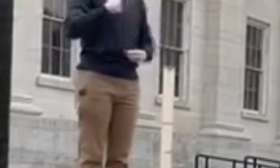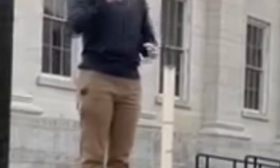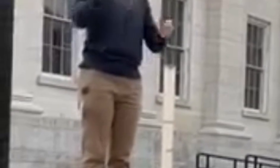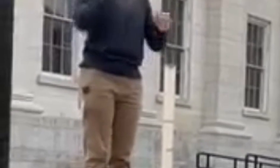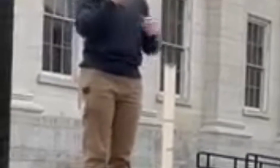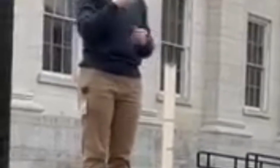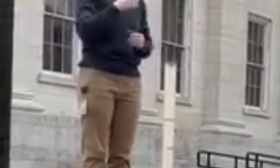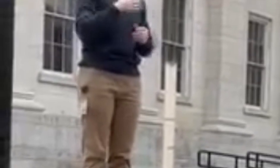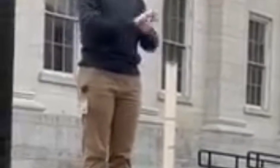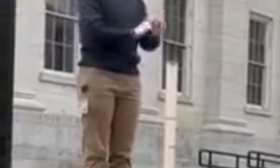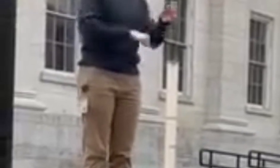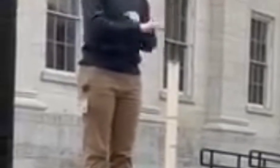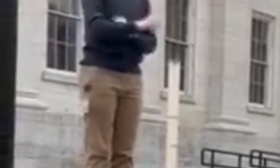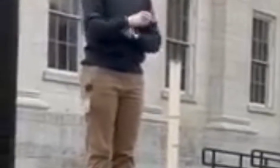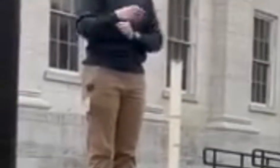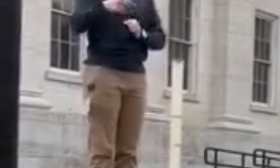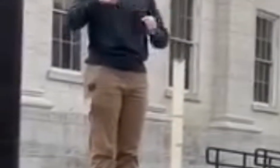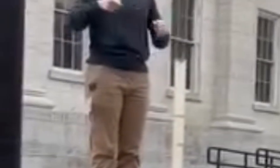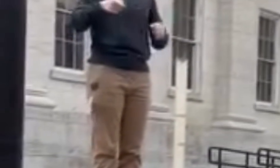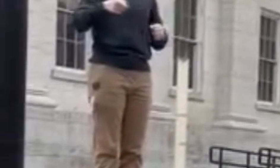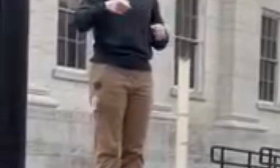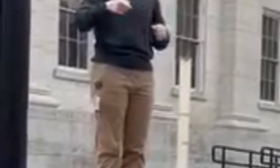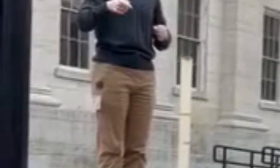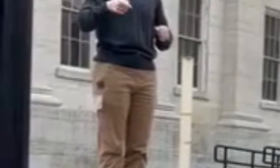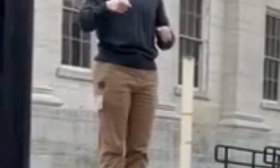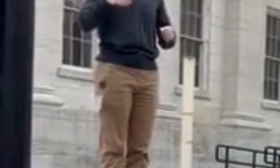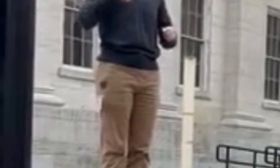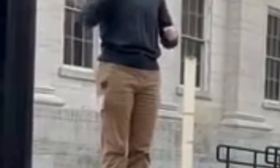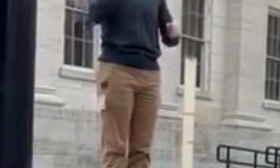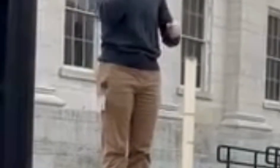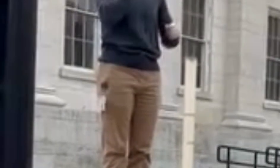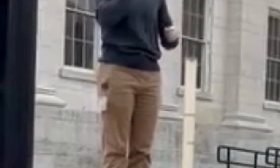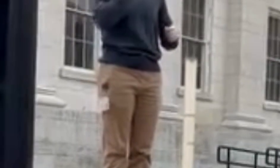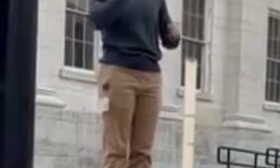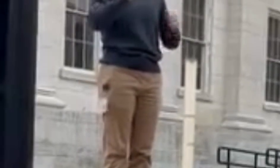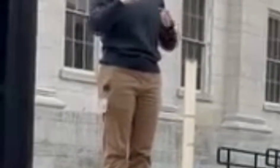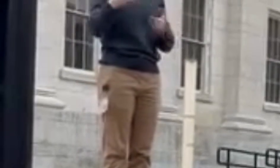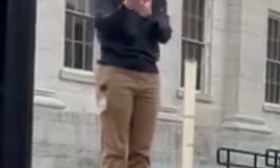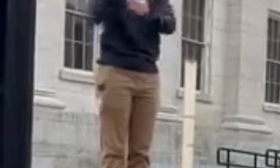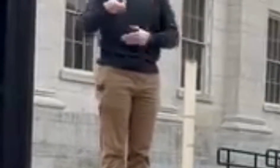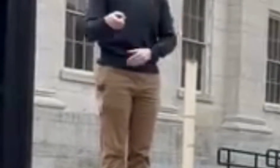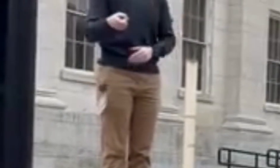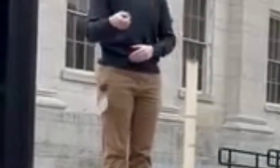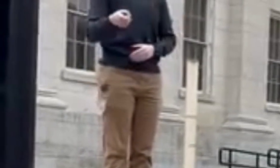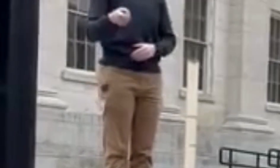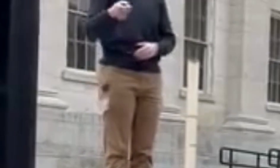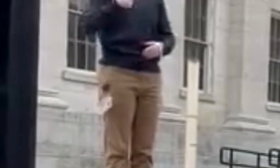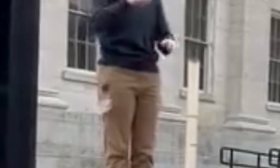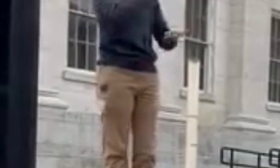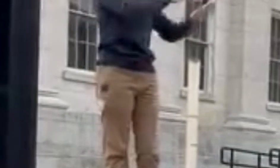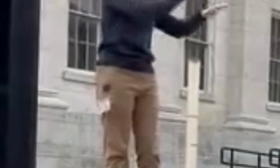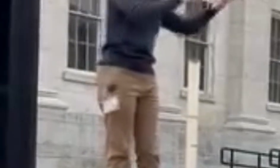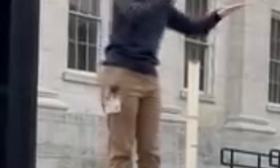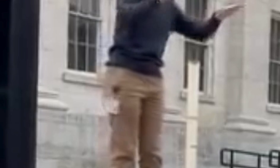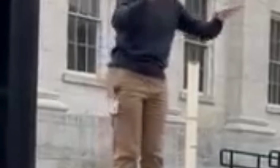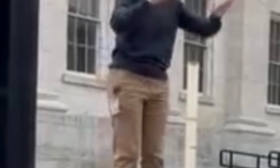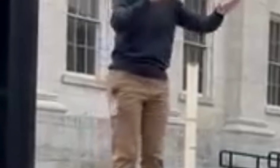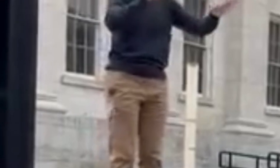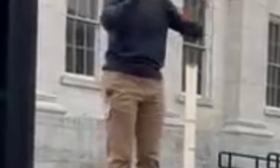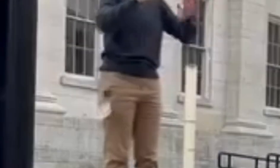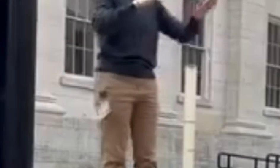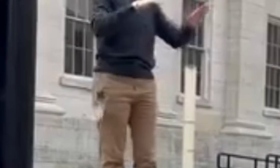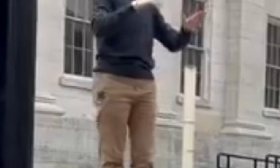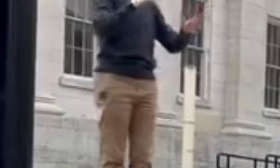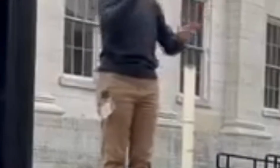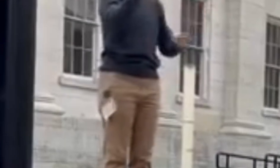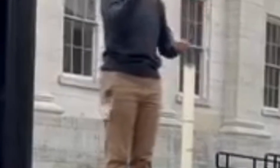that she was not going to run unopposed. So I started asking around to everybody, do we have somebody that